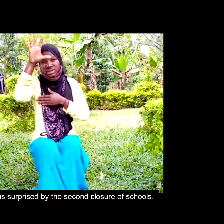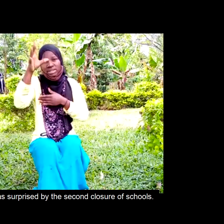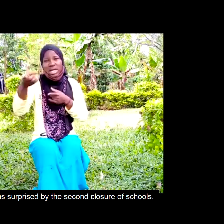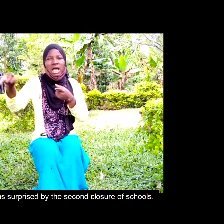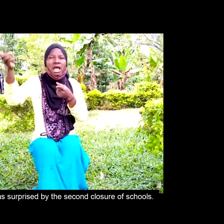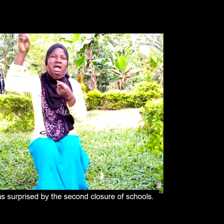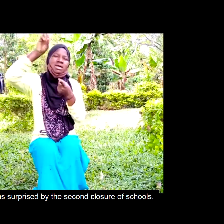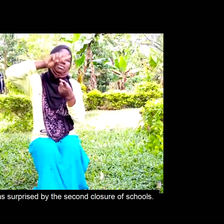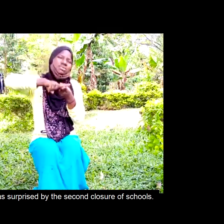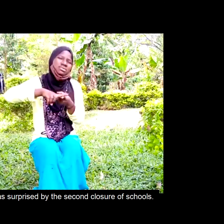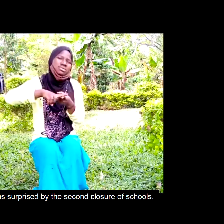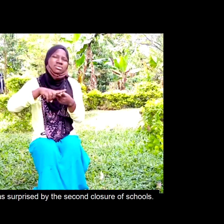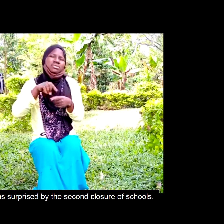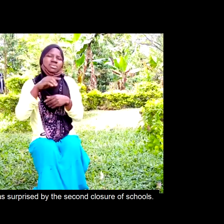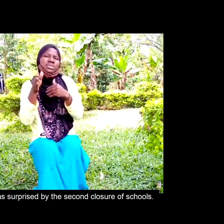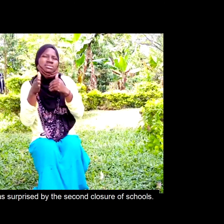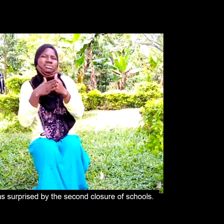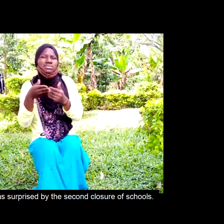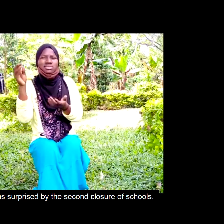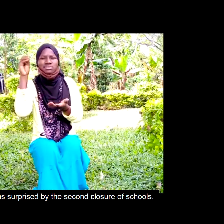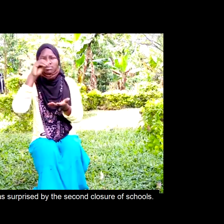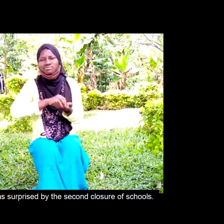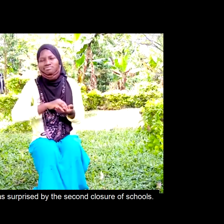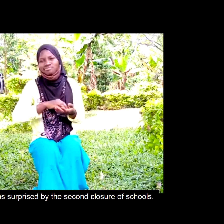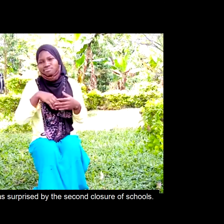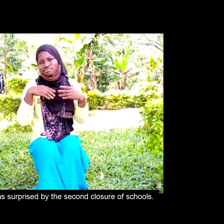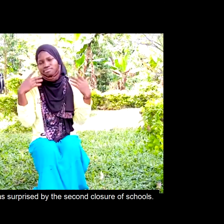I was surprised by the second closure of schools.